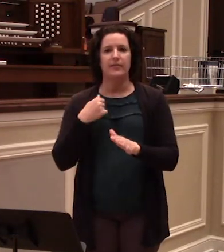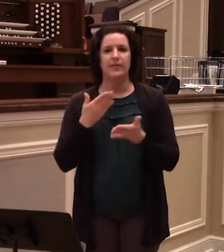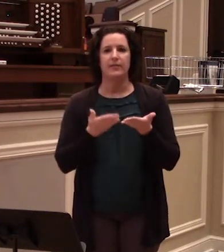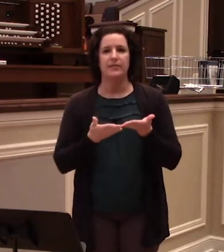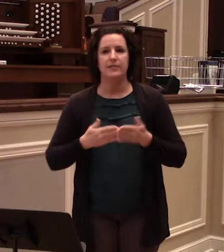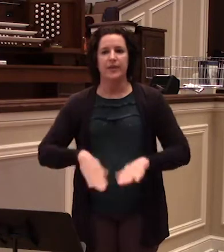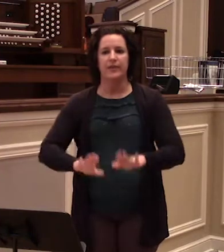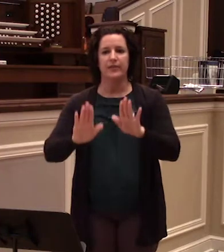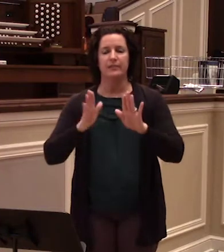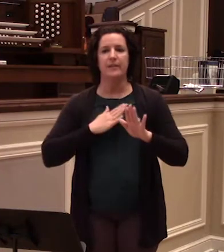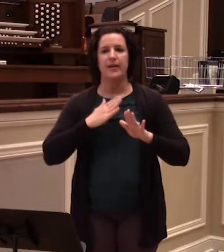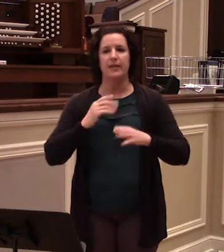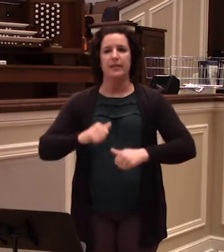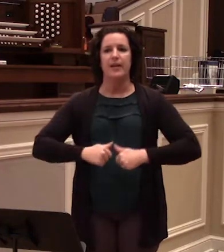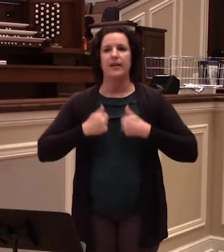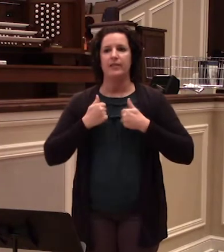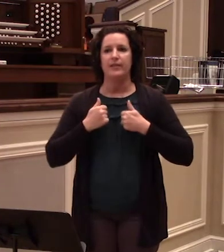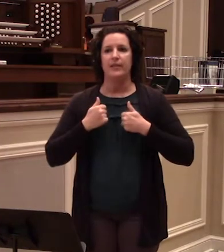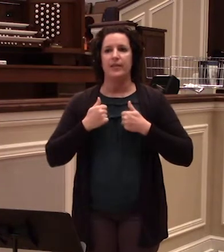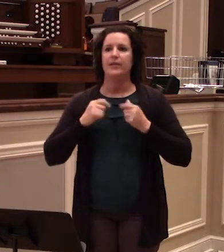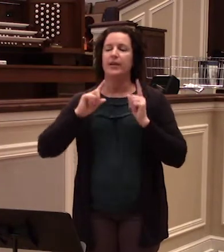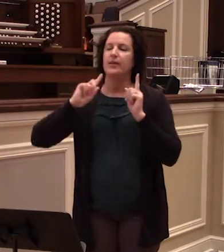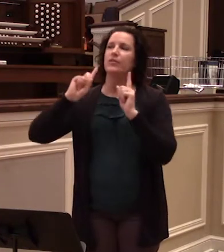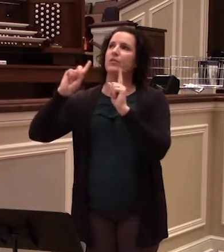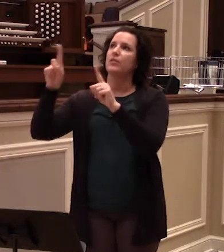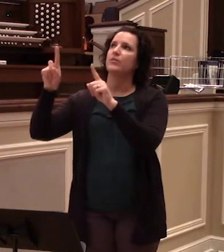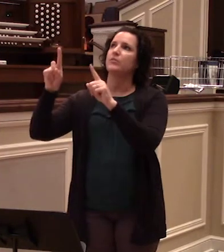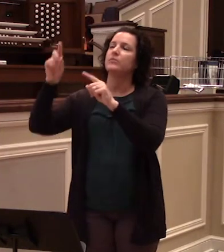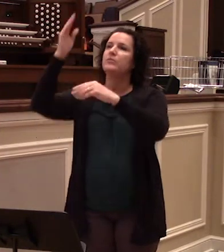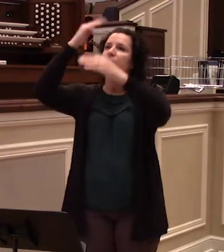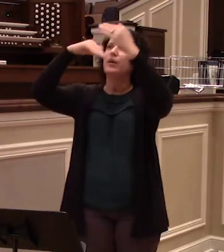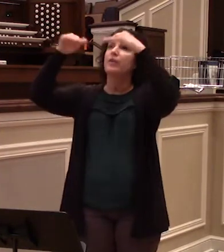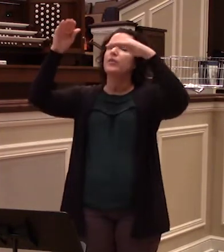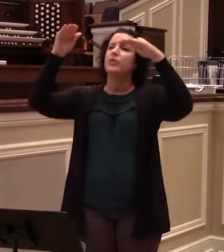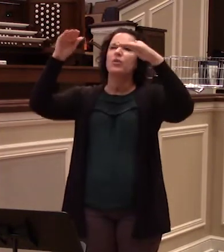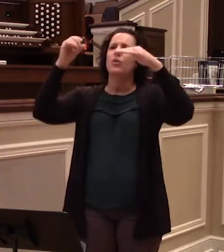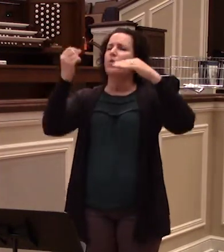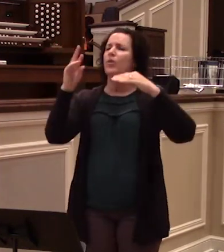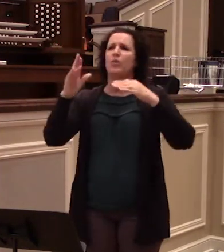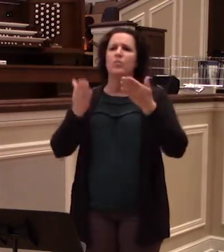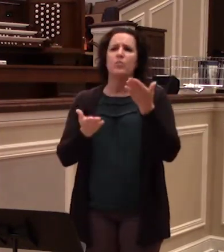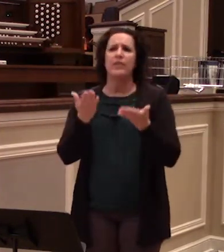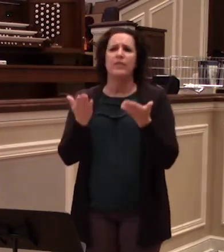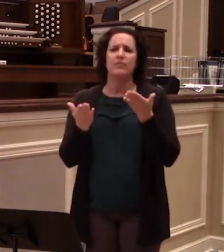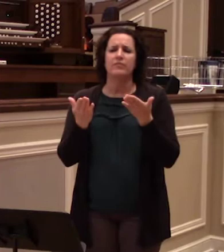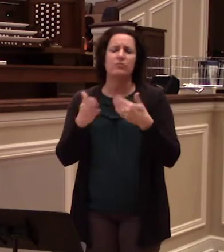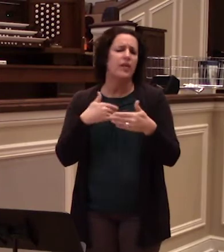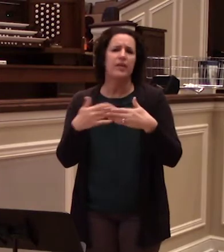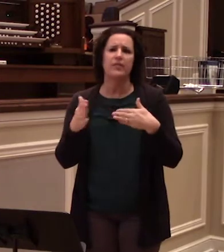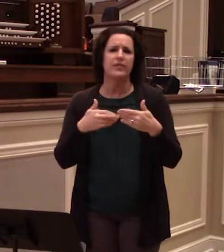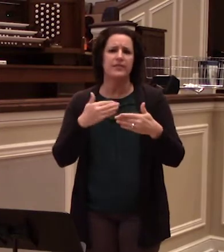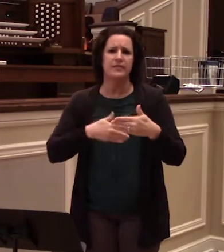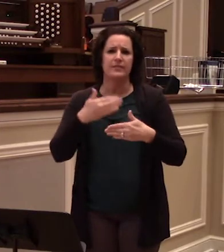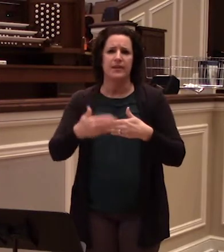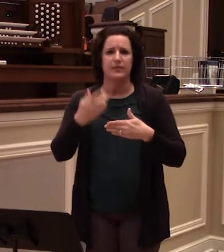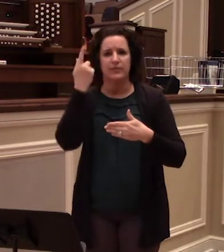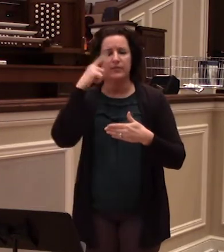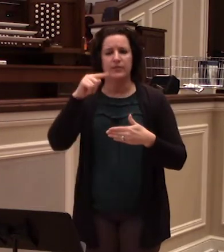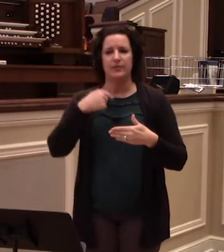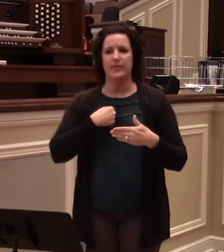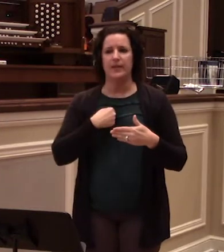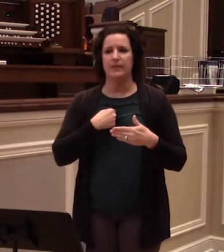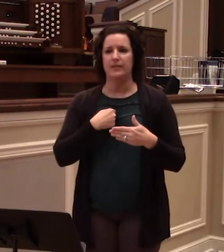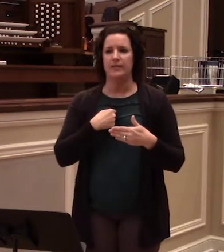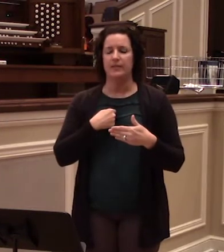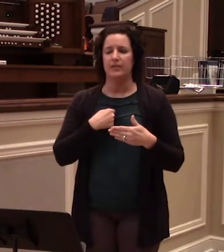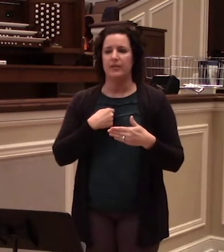now I can go to whatever is next for me. I hope that can be your cry at the conclusion of this service. Nunc dimittis, now I